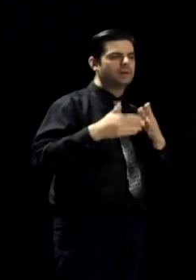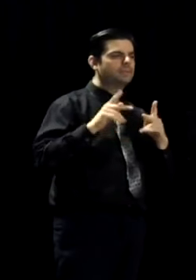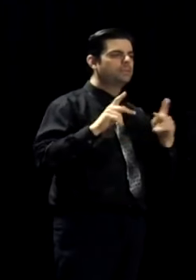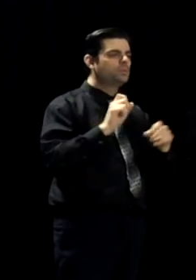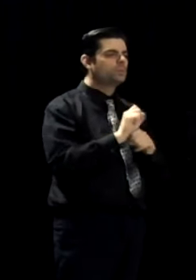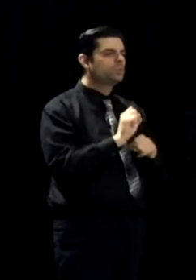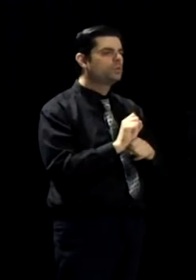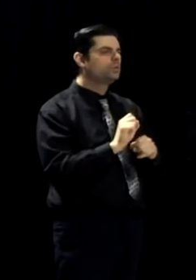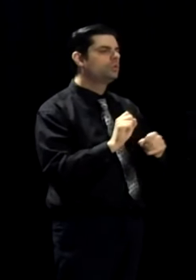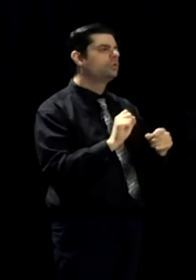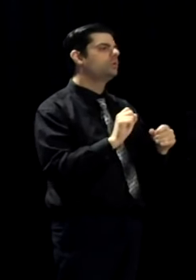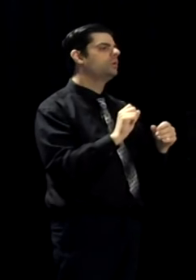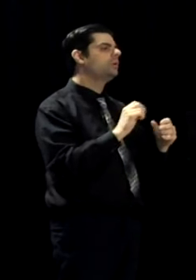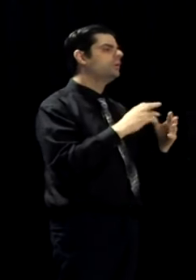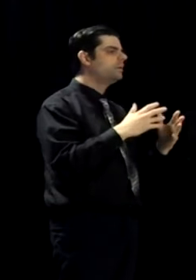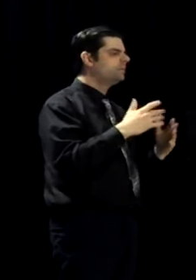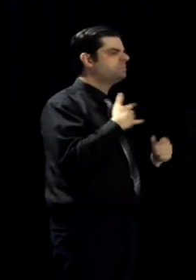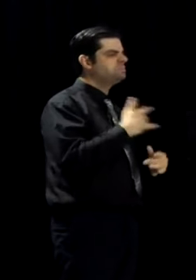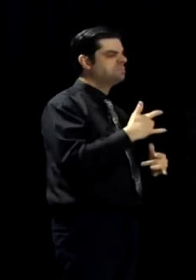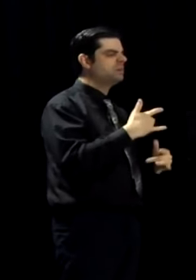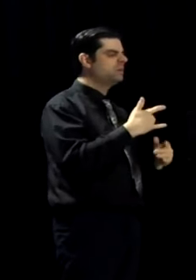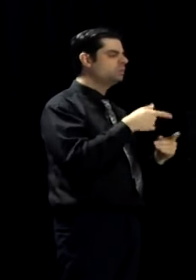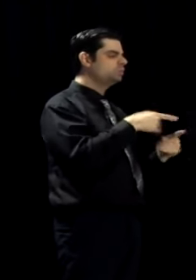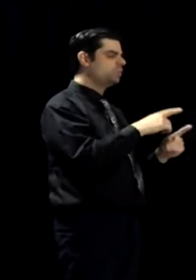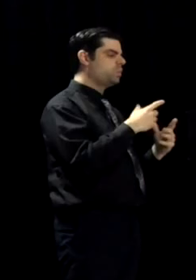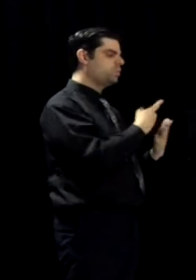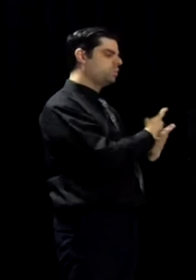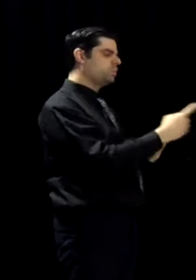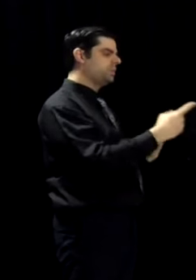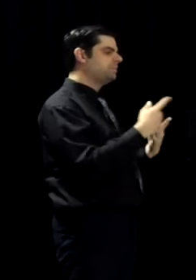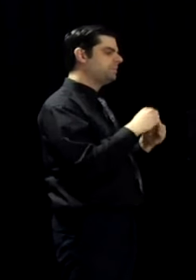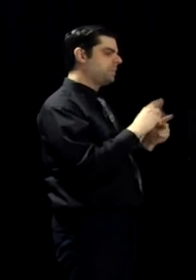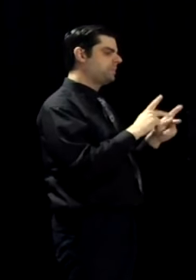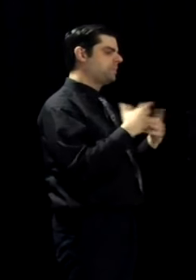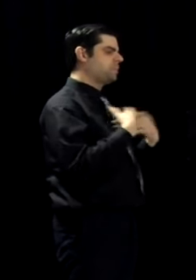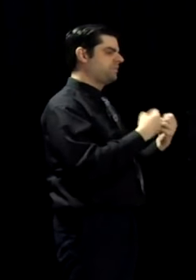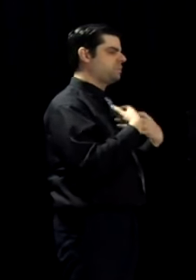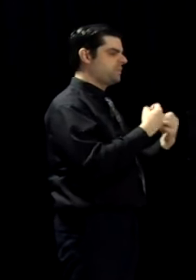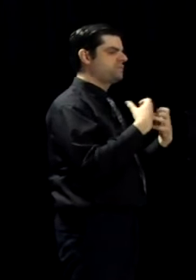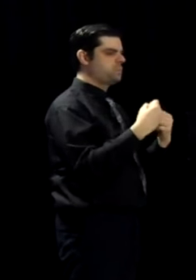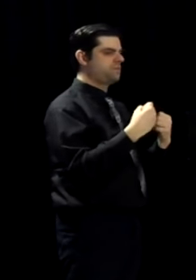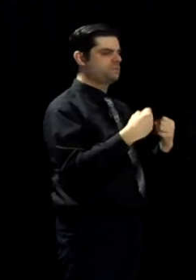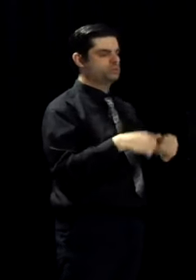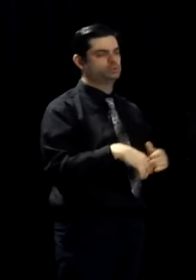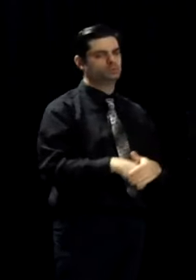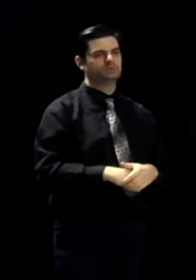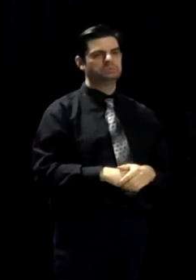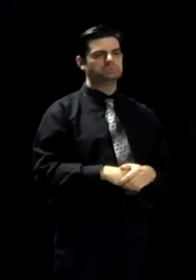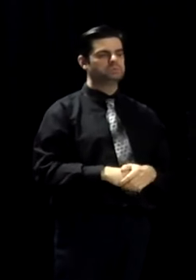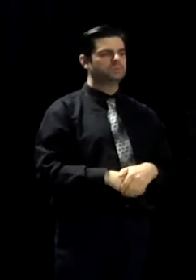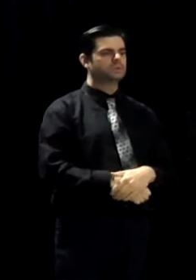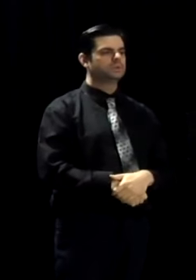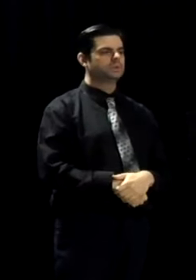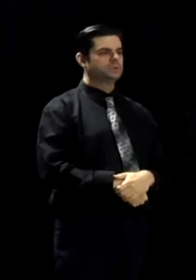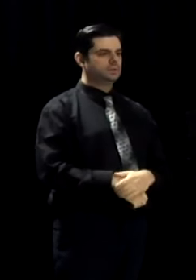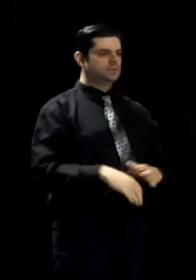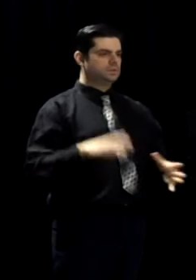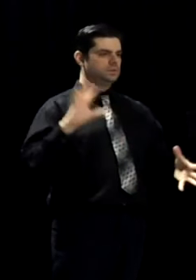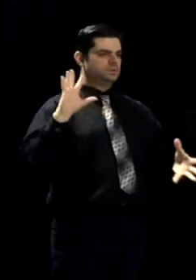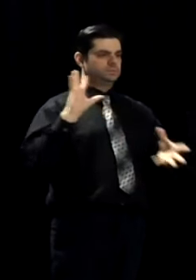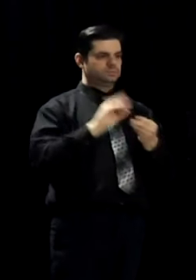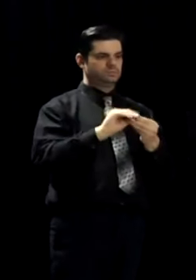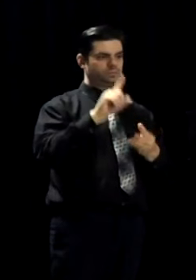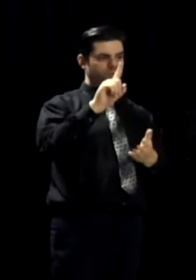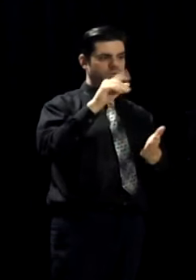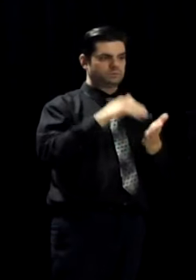have more recoveries during the week. But when we look at our story right now, 1,047 positive